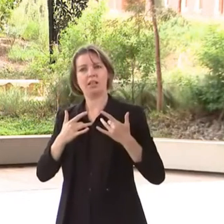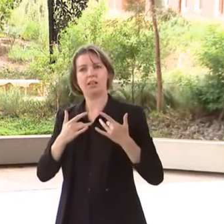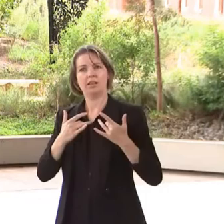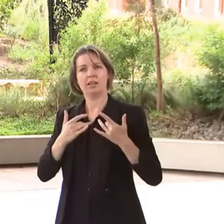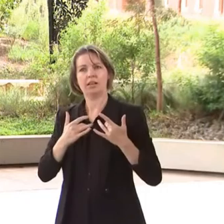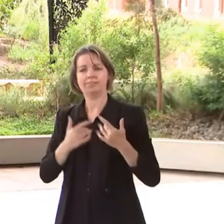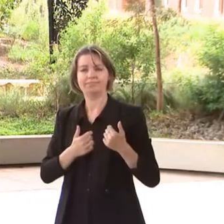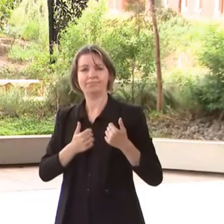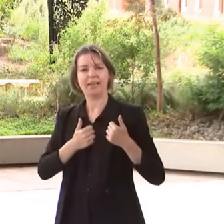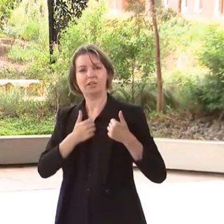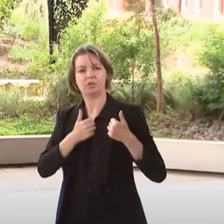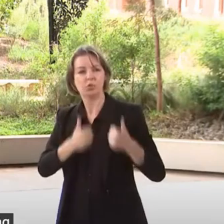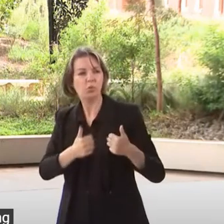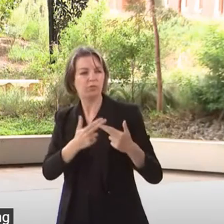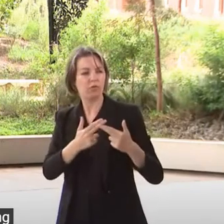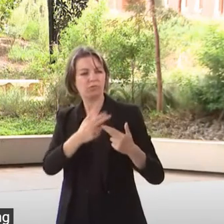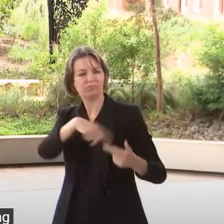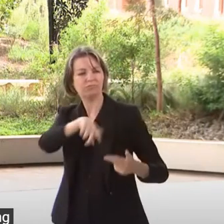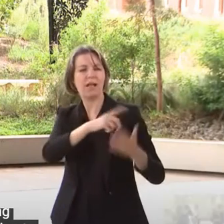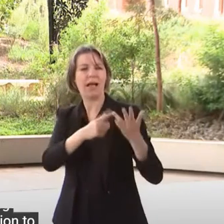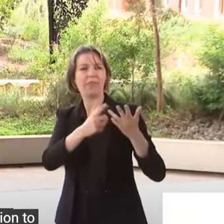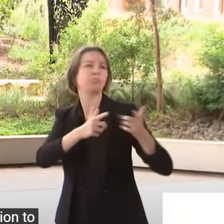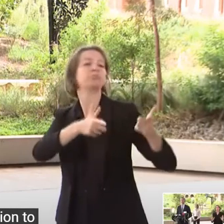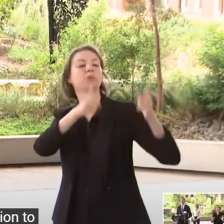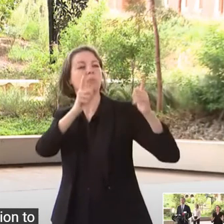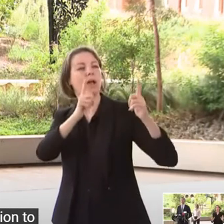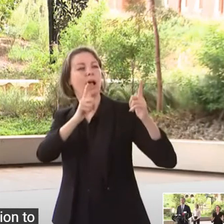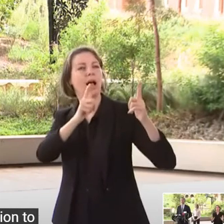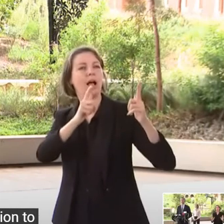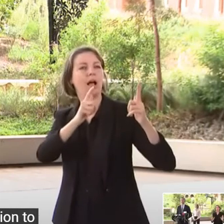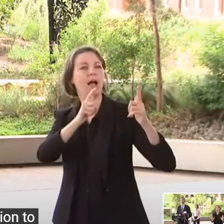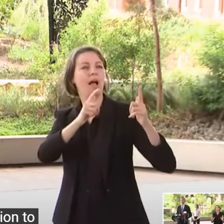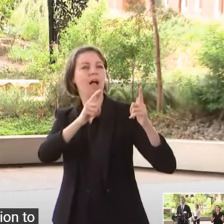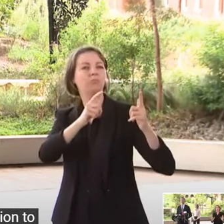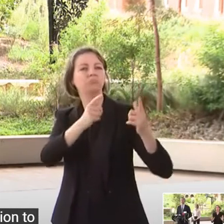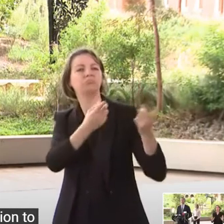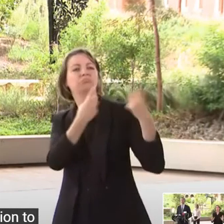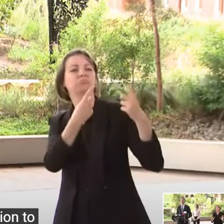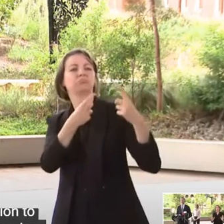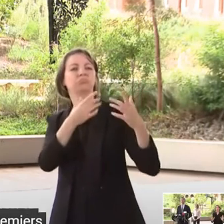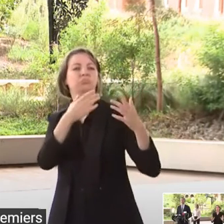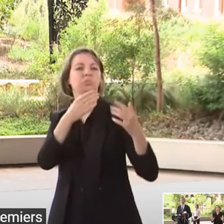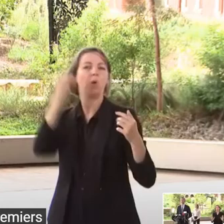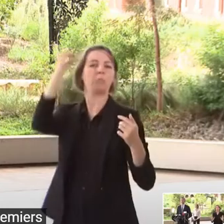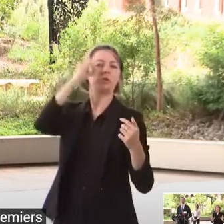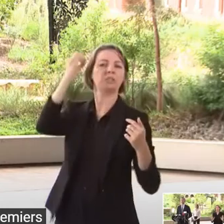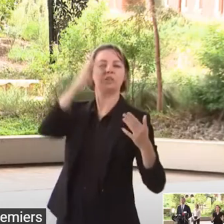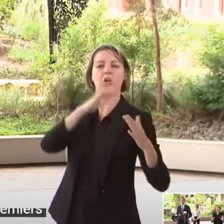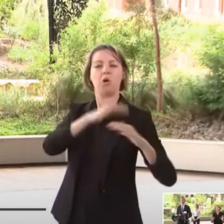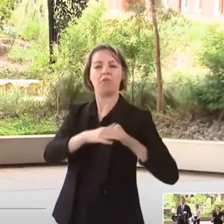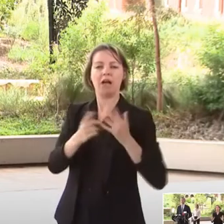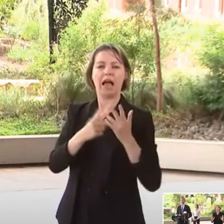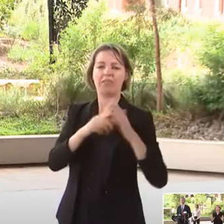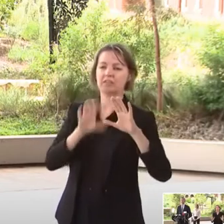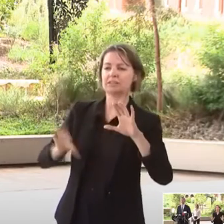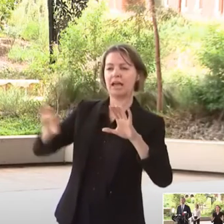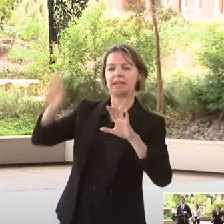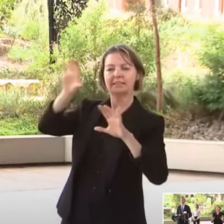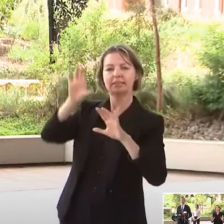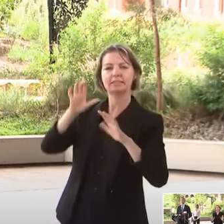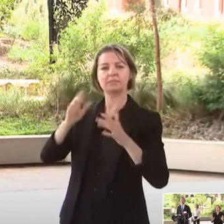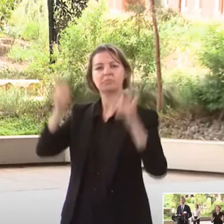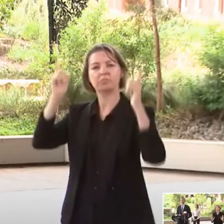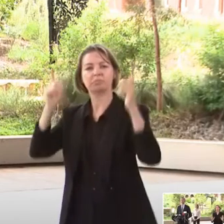commentary or opinions in relation to the decisions that other state premiers make.